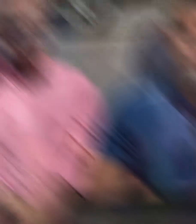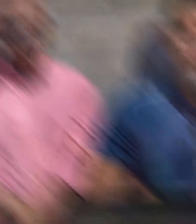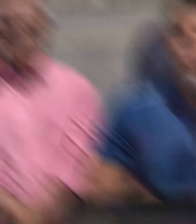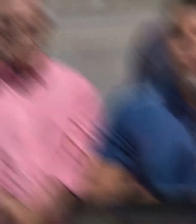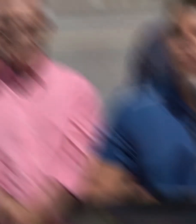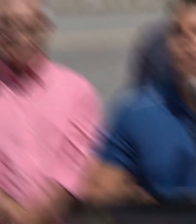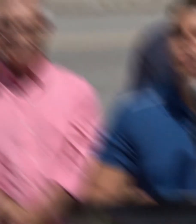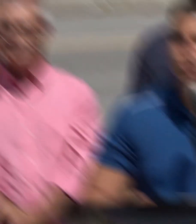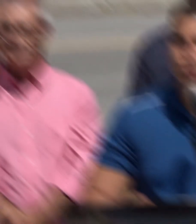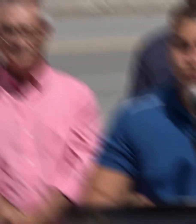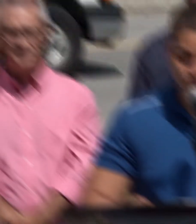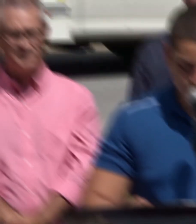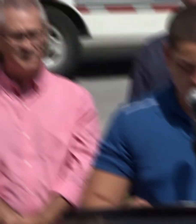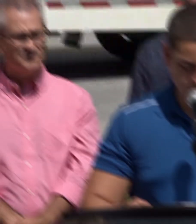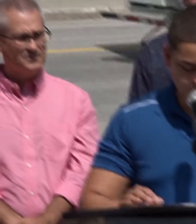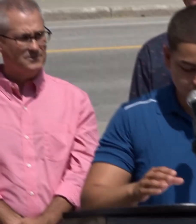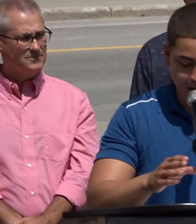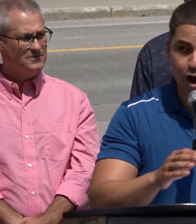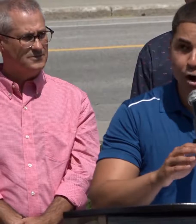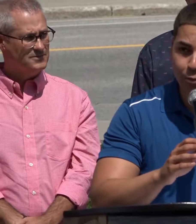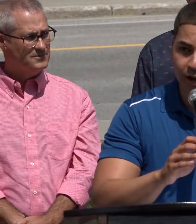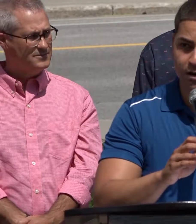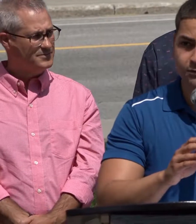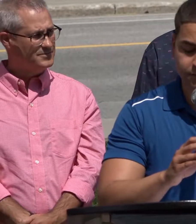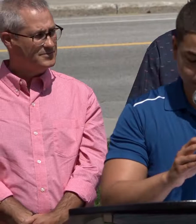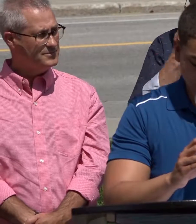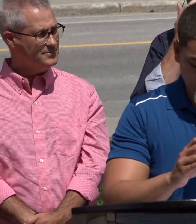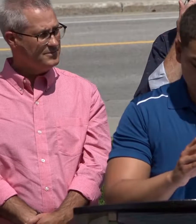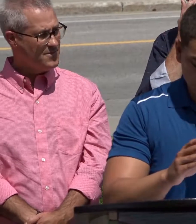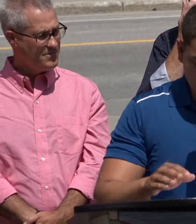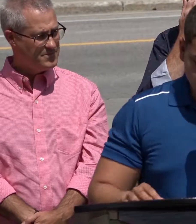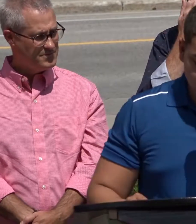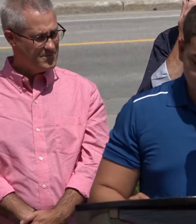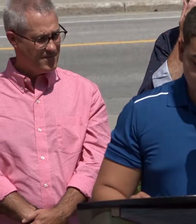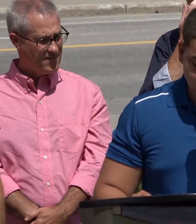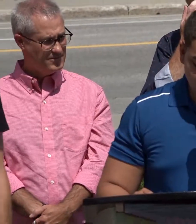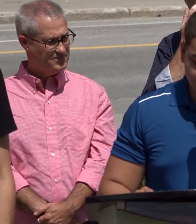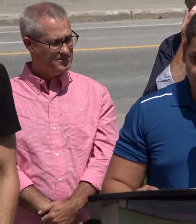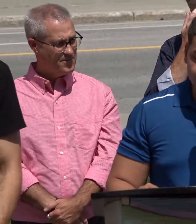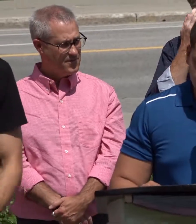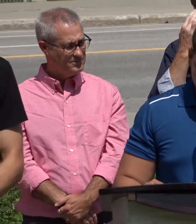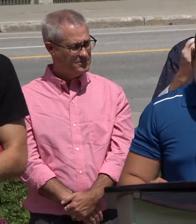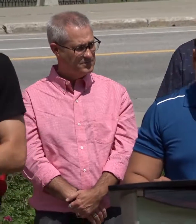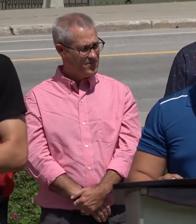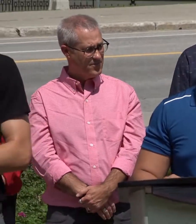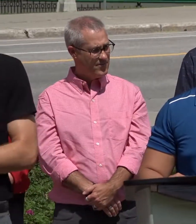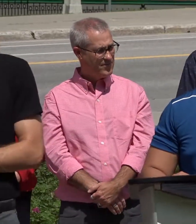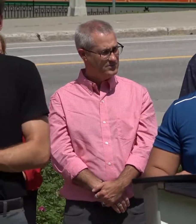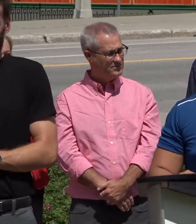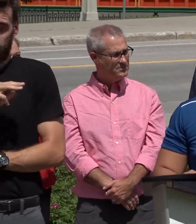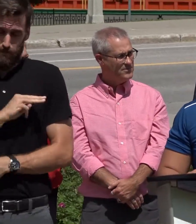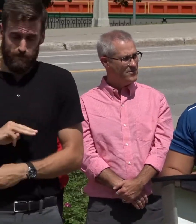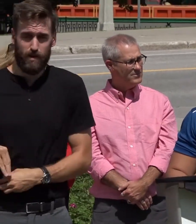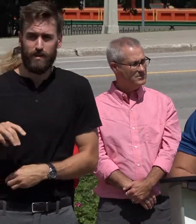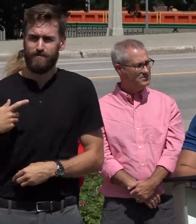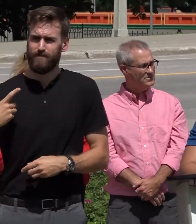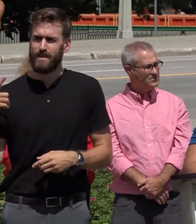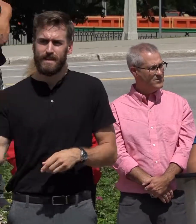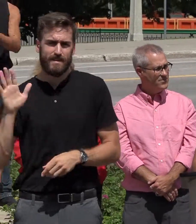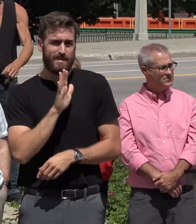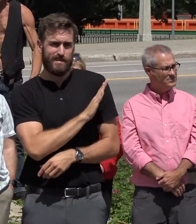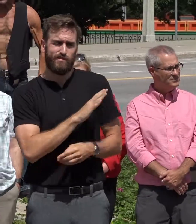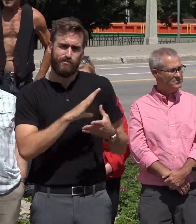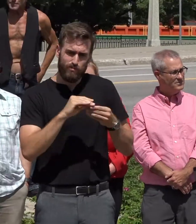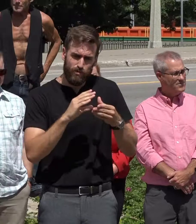We are so proud that our mayor took the time on the eve of the festival to share his personal story with the